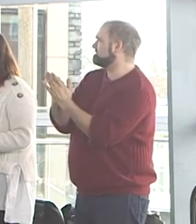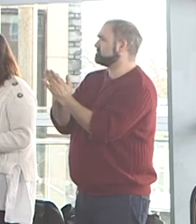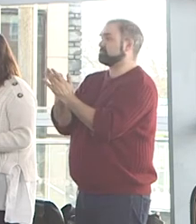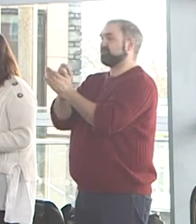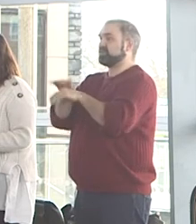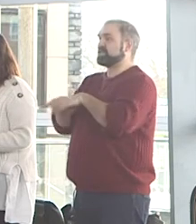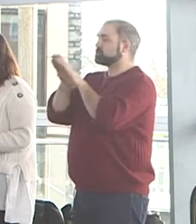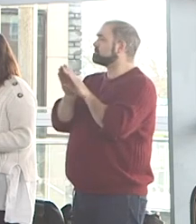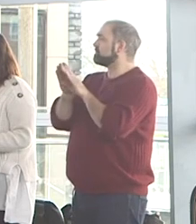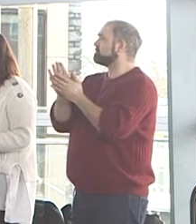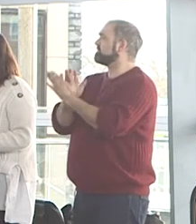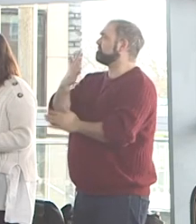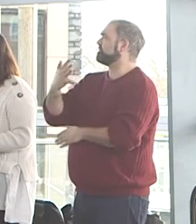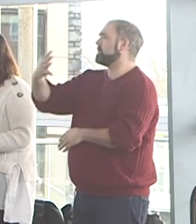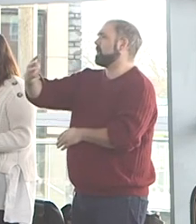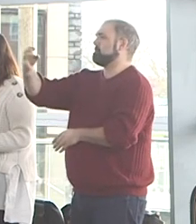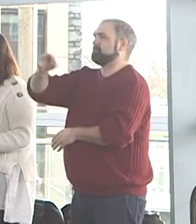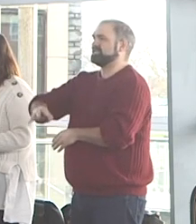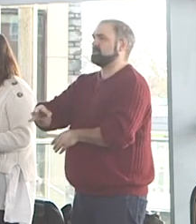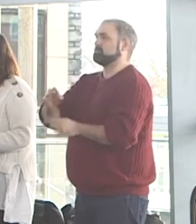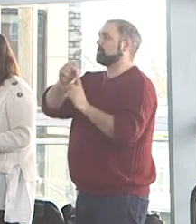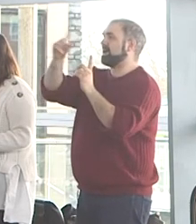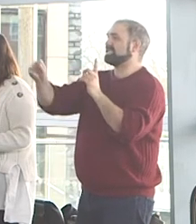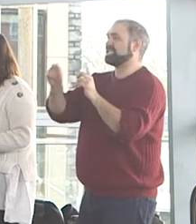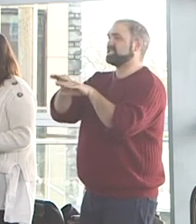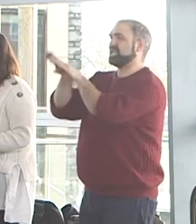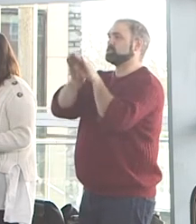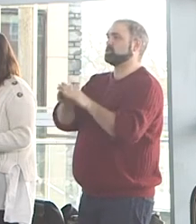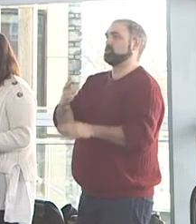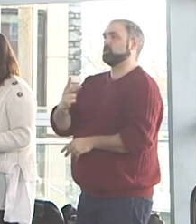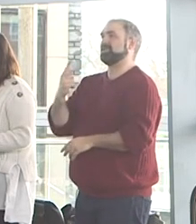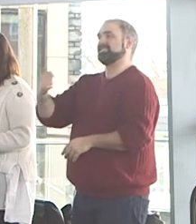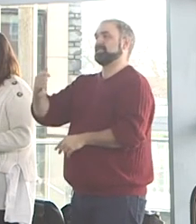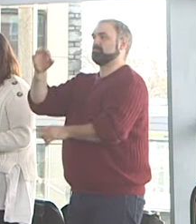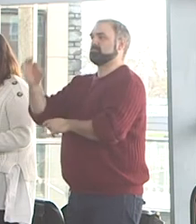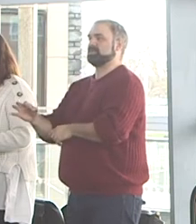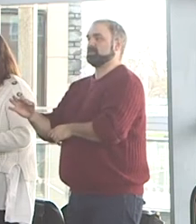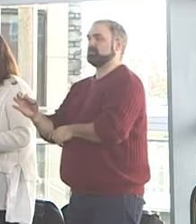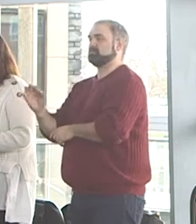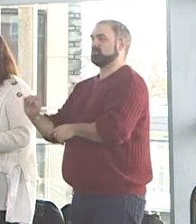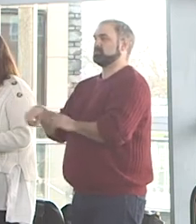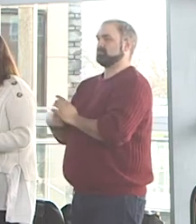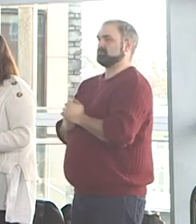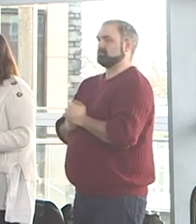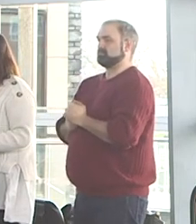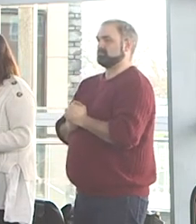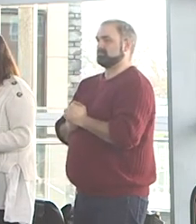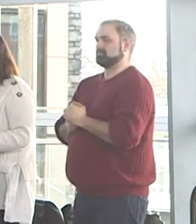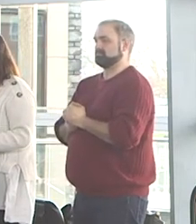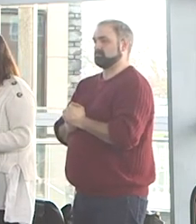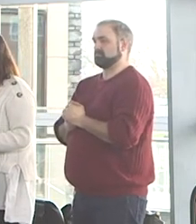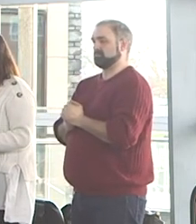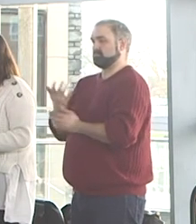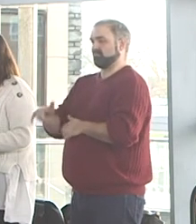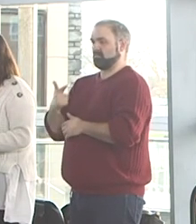nationals accounting for 59% and Pakistani nationals accounting for 26% of all such grants.